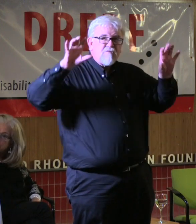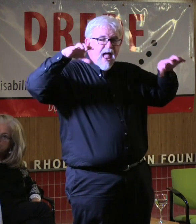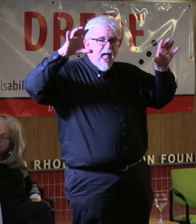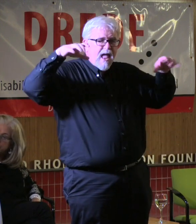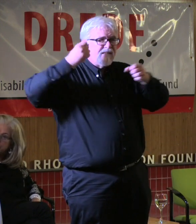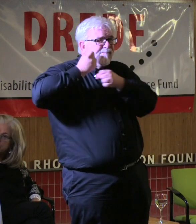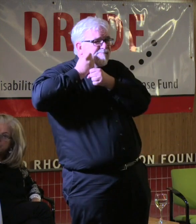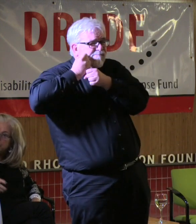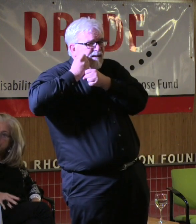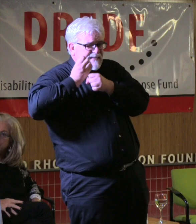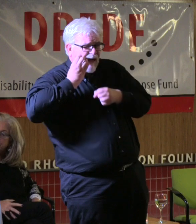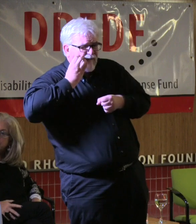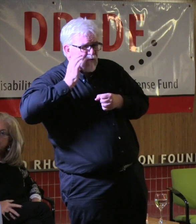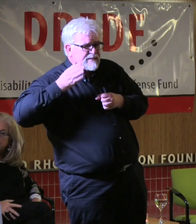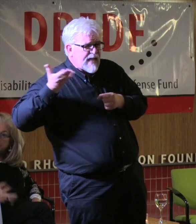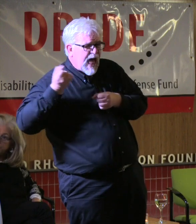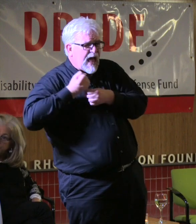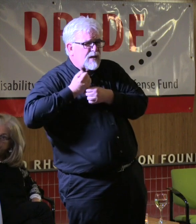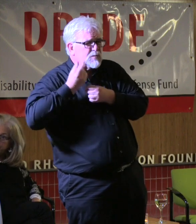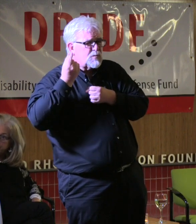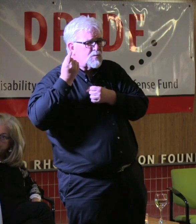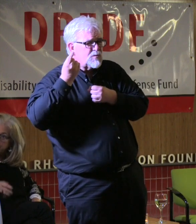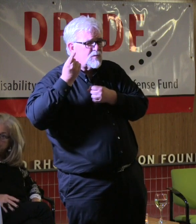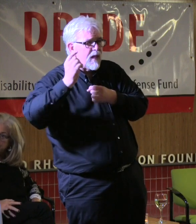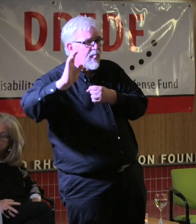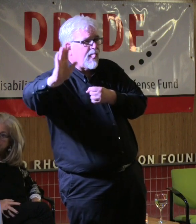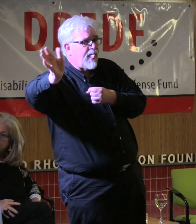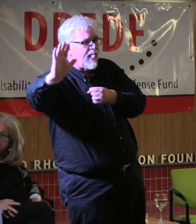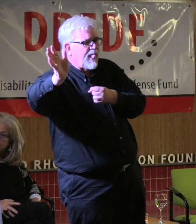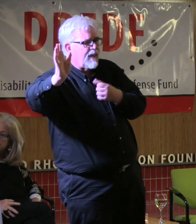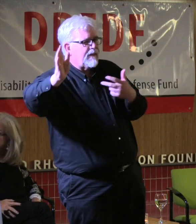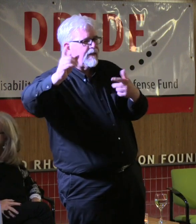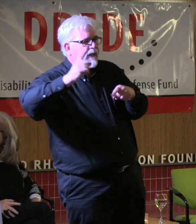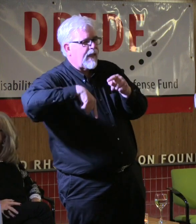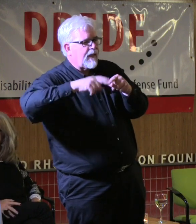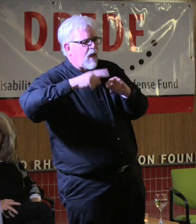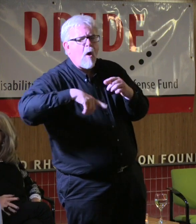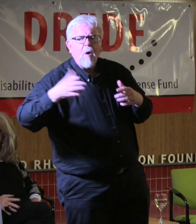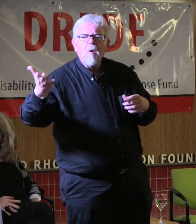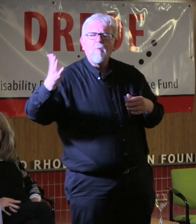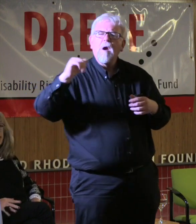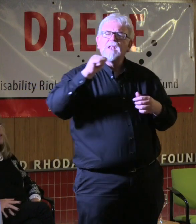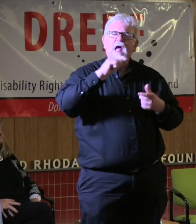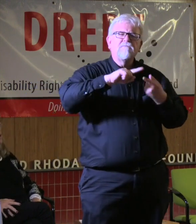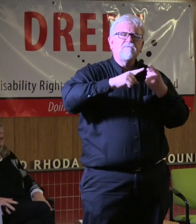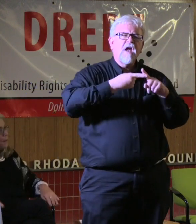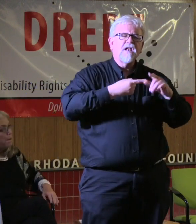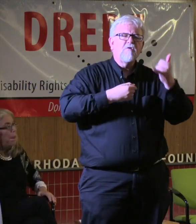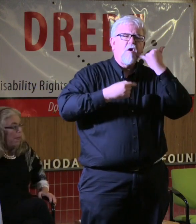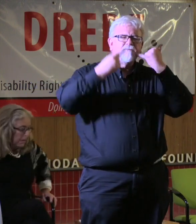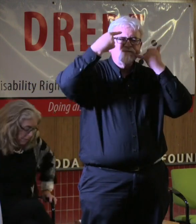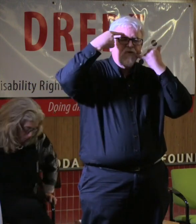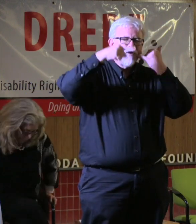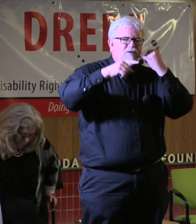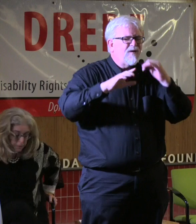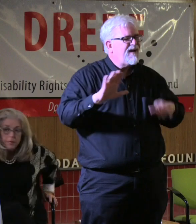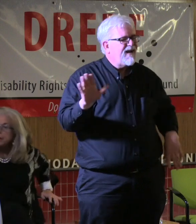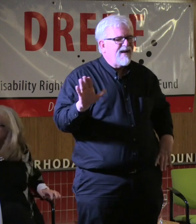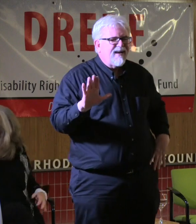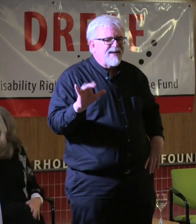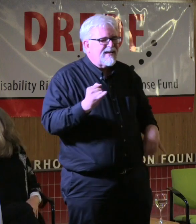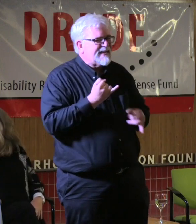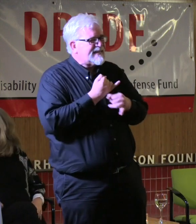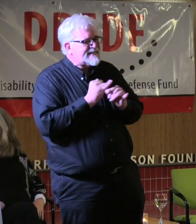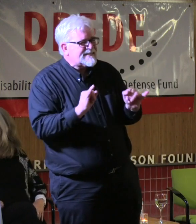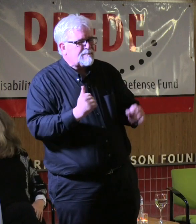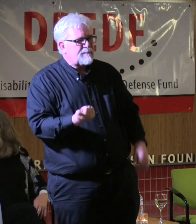there, your cell phone battery went dead, what the hell are you gonna do? Well, get a friend to call. I said, no, you don't understand